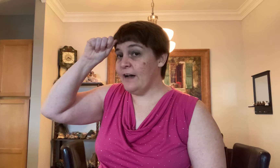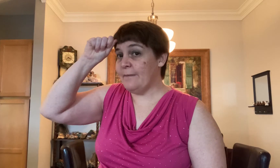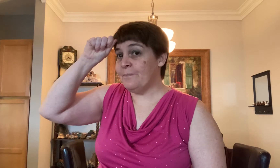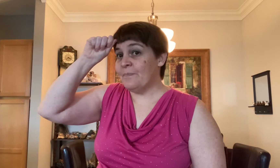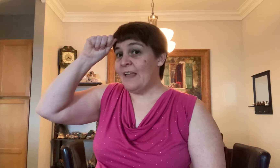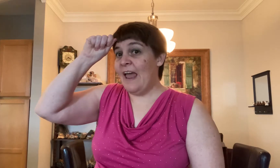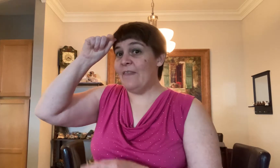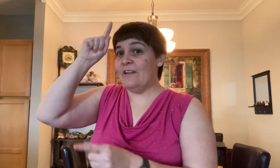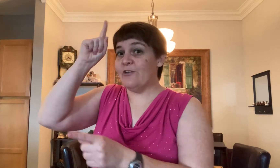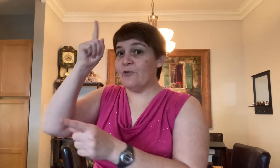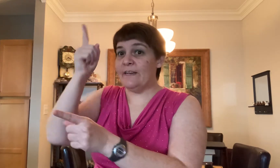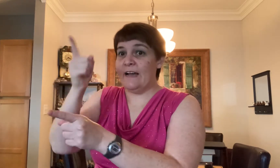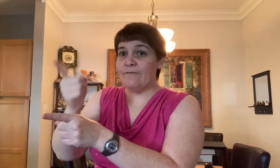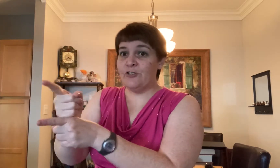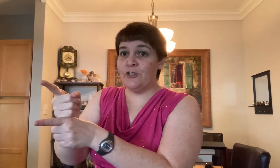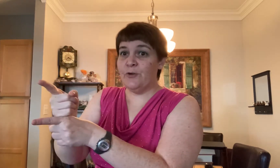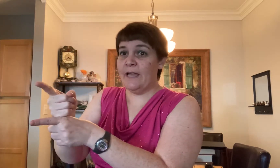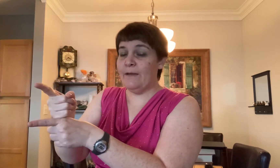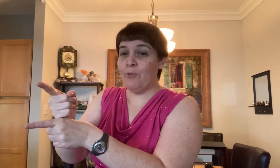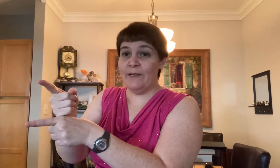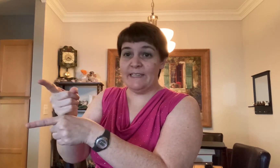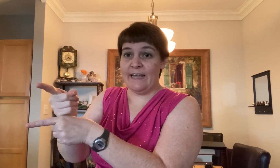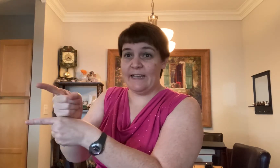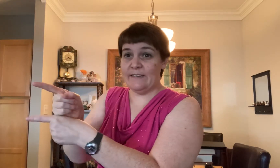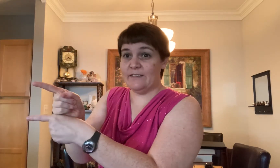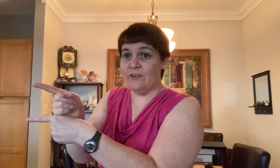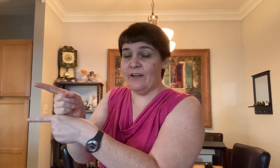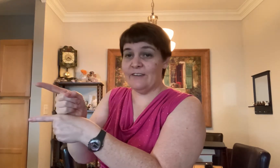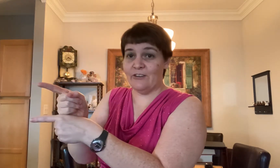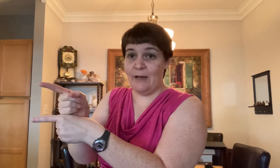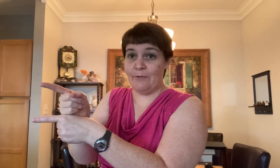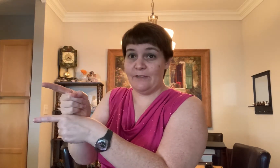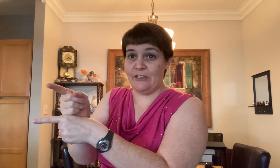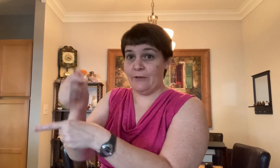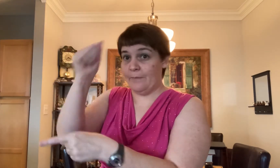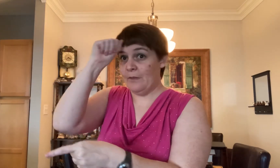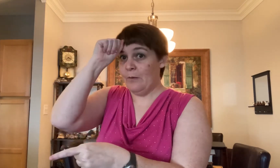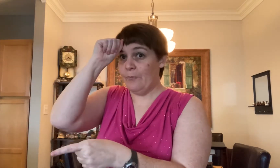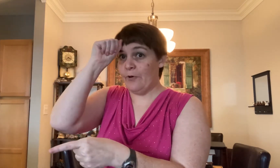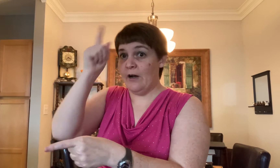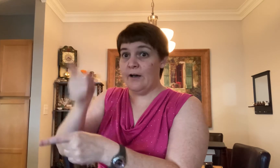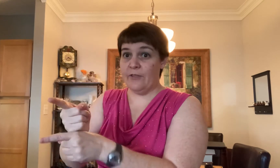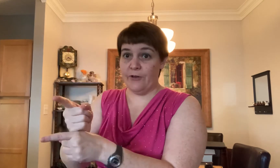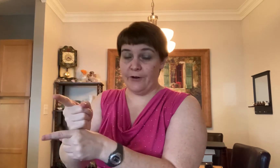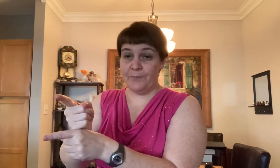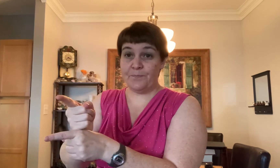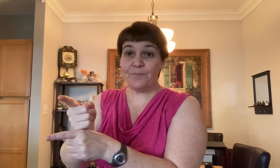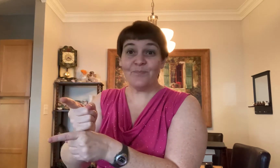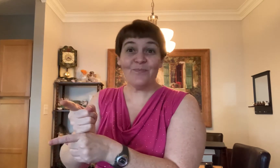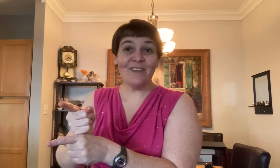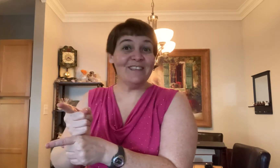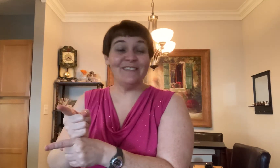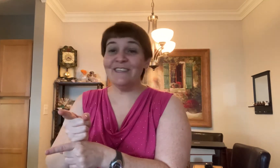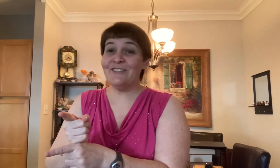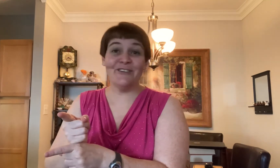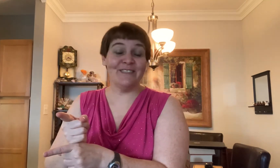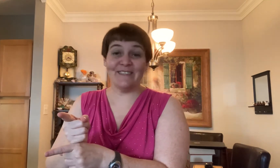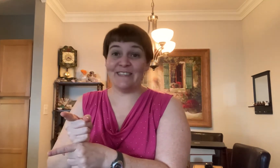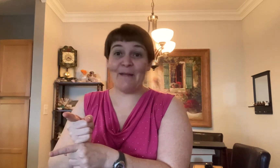thumb, and then you're going to have two pointing hands land on top of each other. Brother. Sister is the same